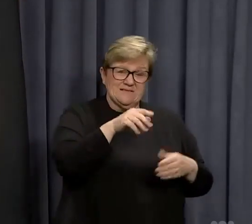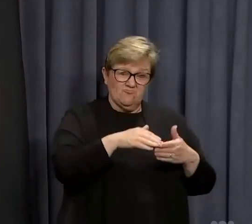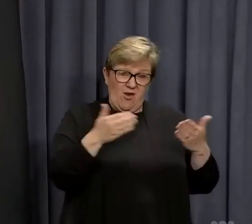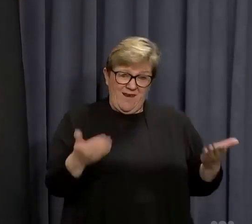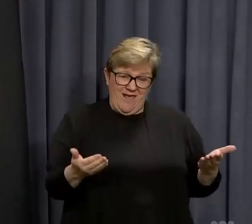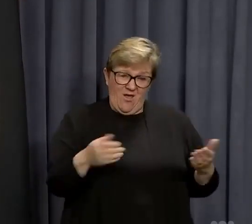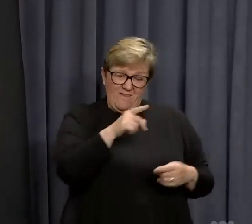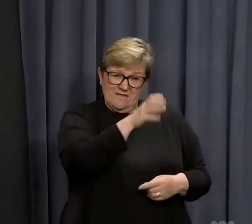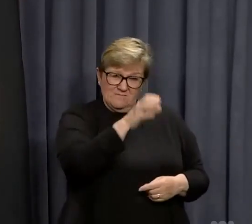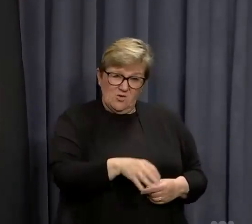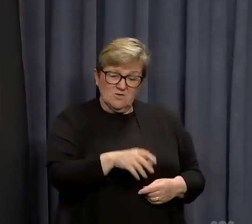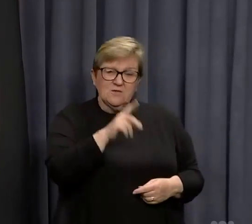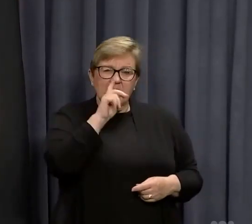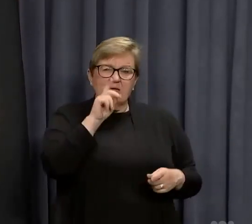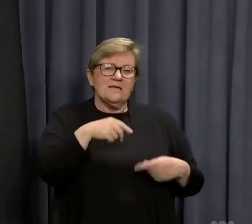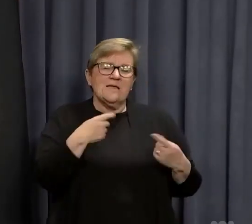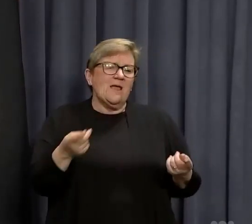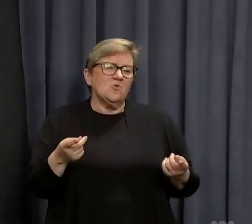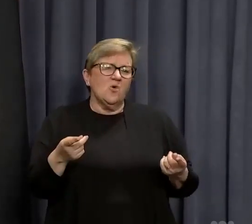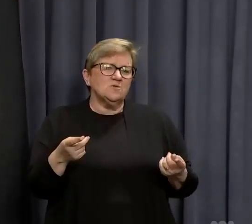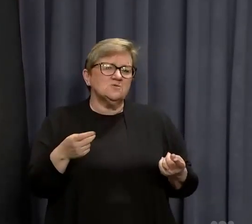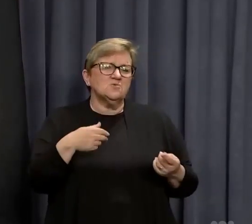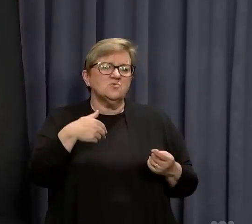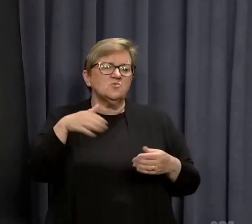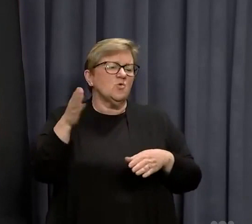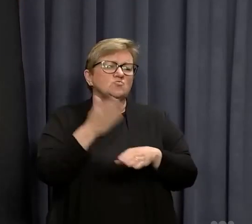particular applicant, will not be able to attend a